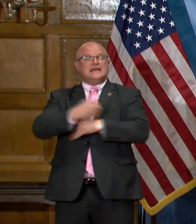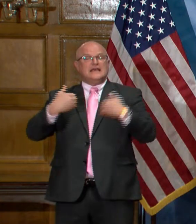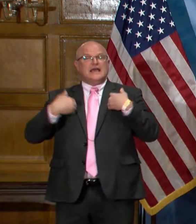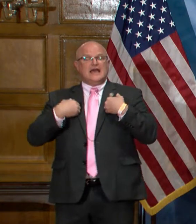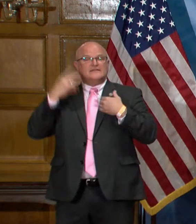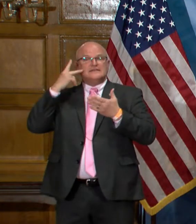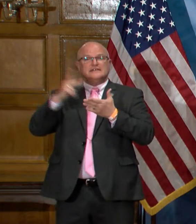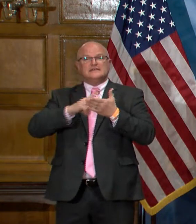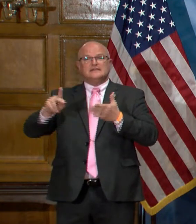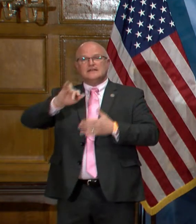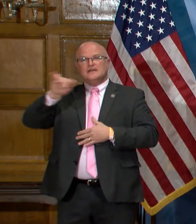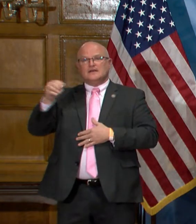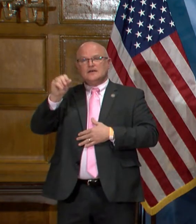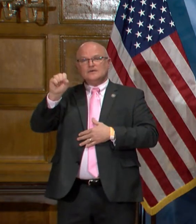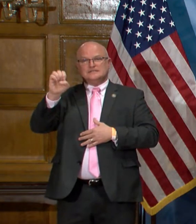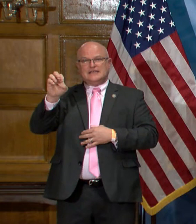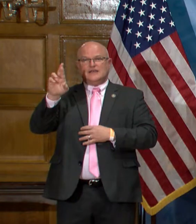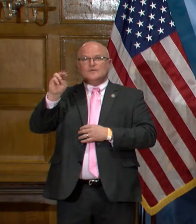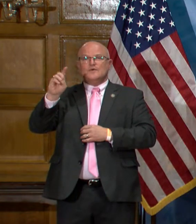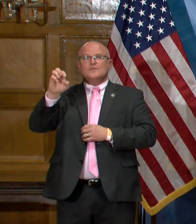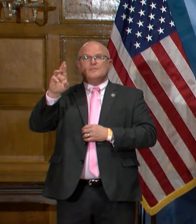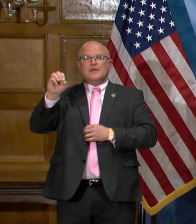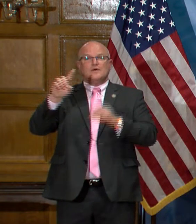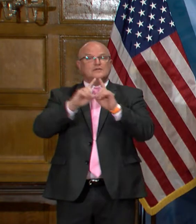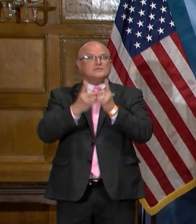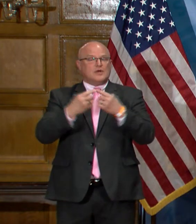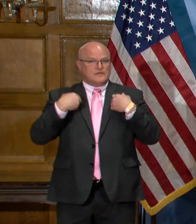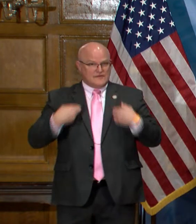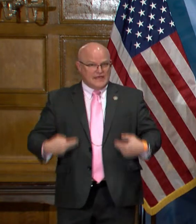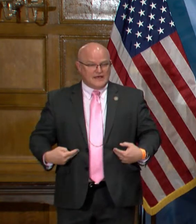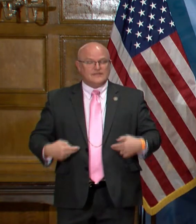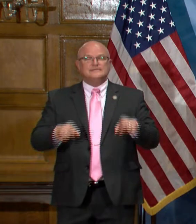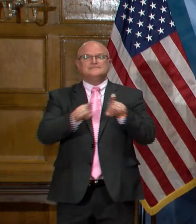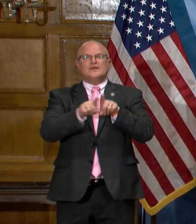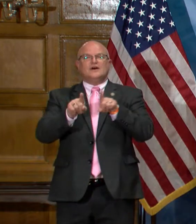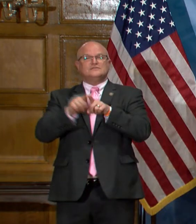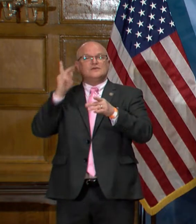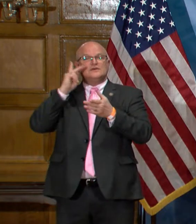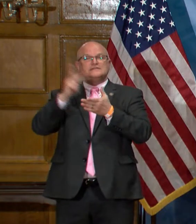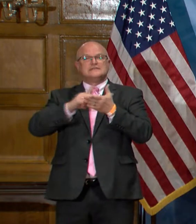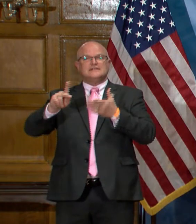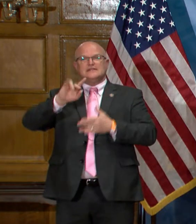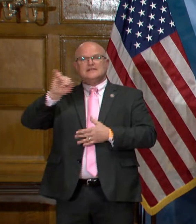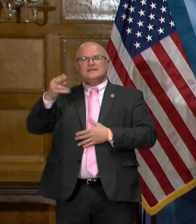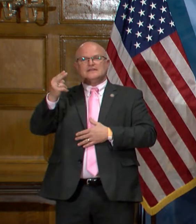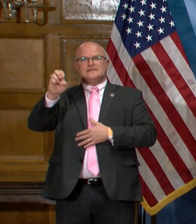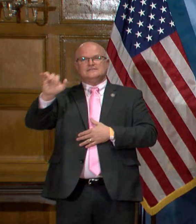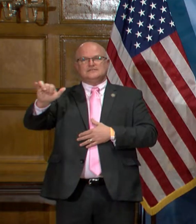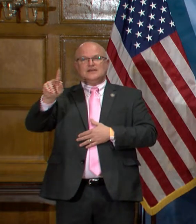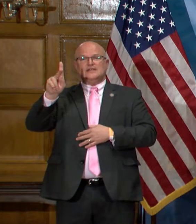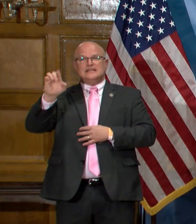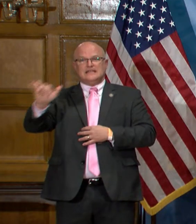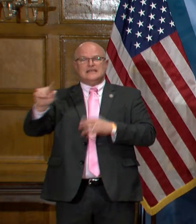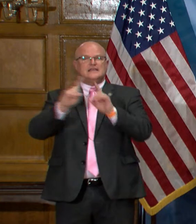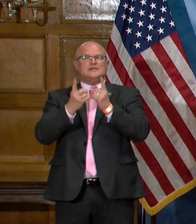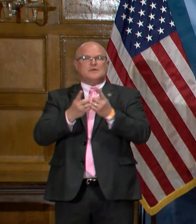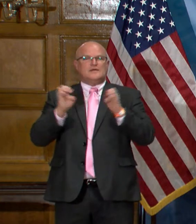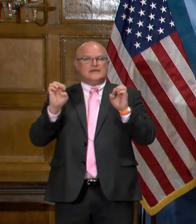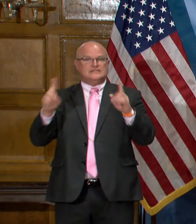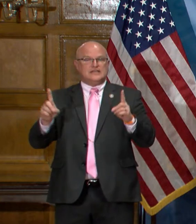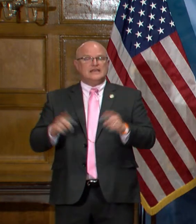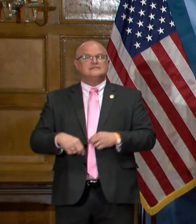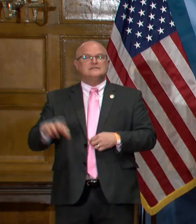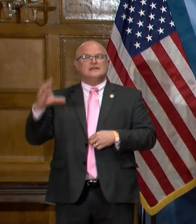Secretary Dr. Jose Romero of the Department of Health, also Secretary Johnny Key of the Department of Education. We